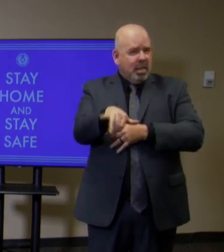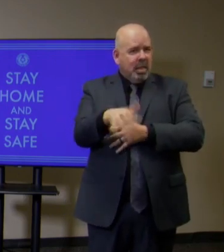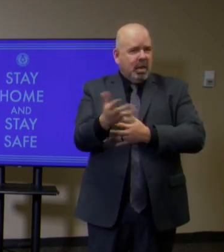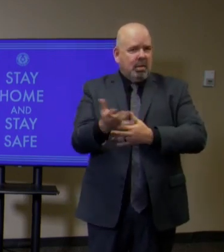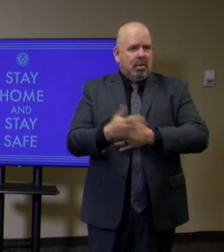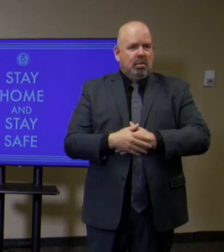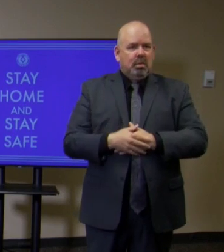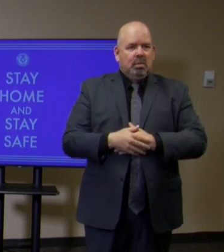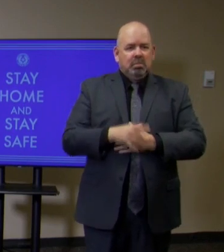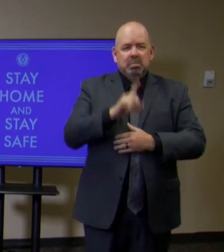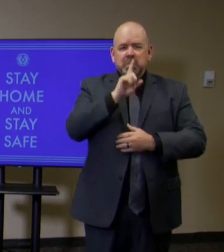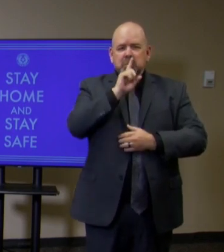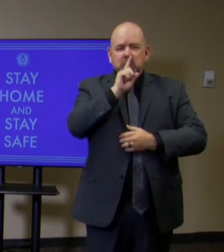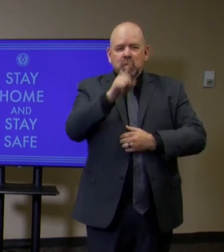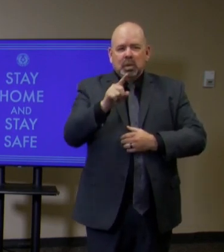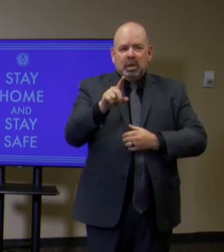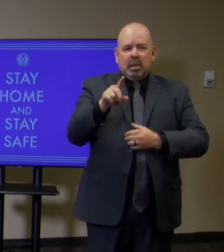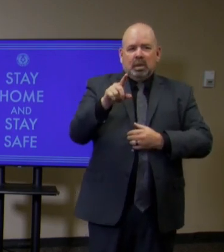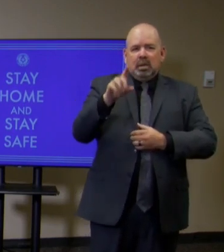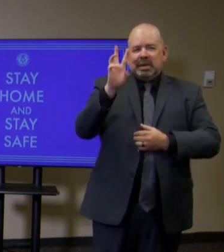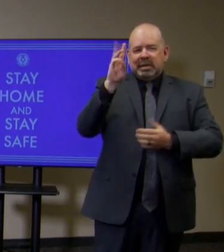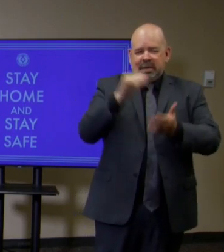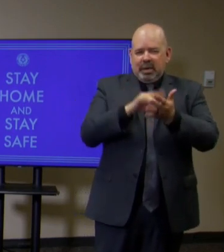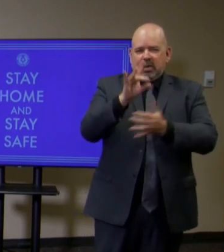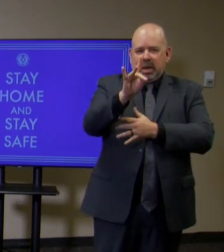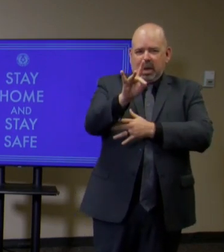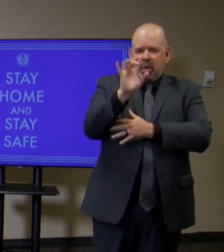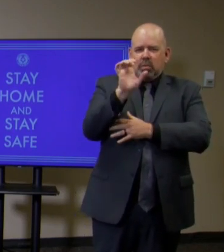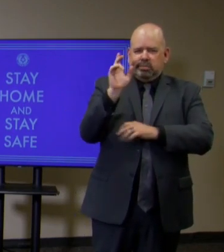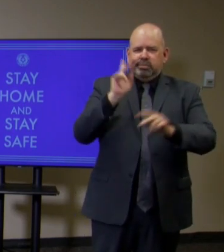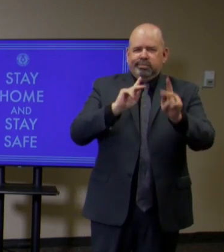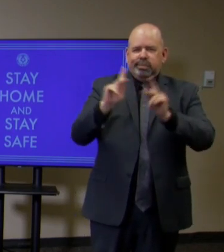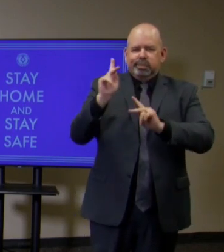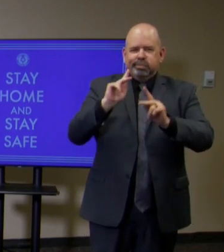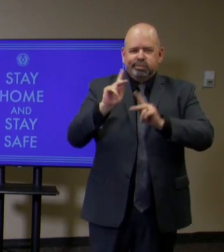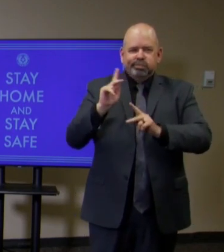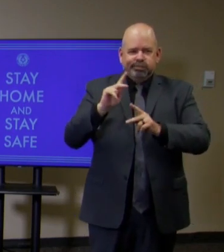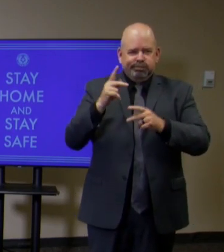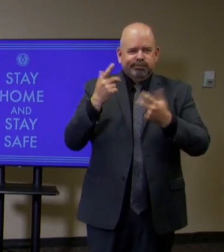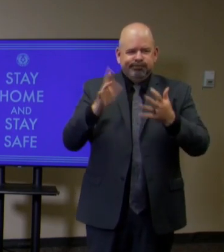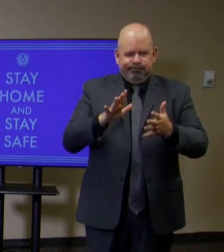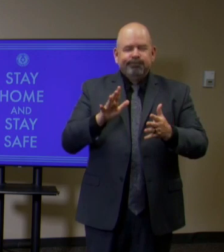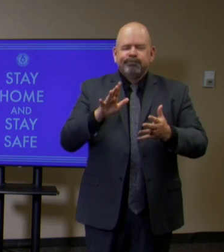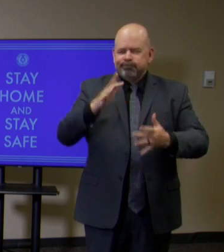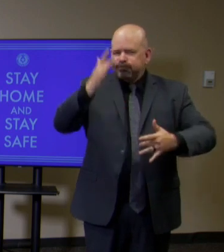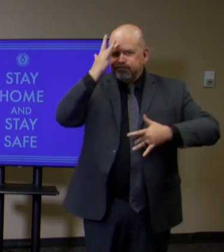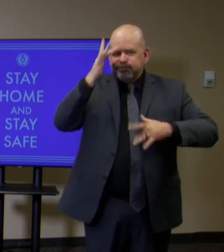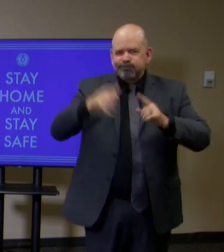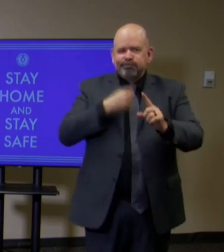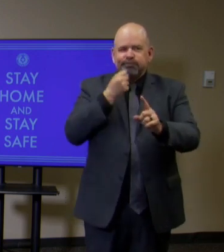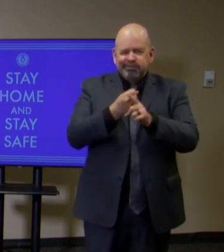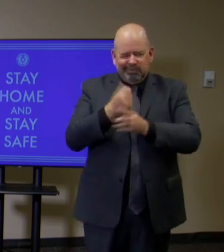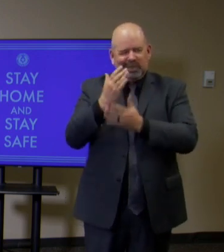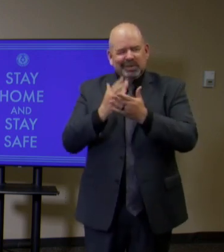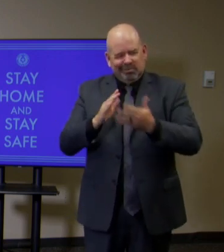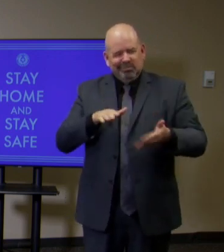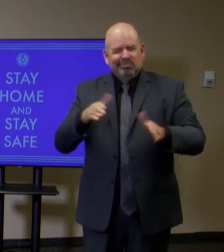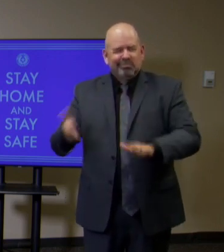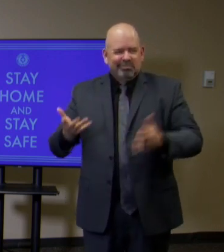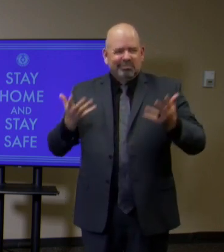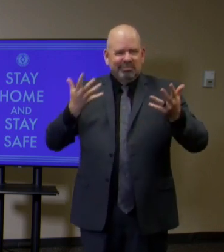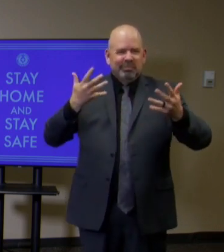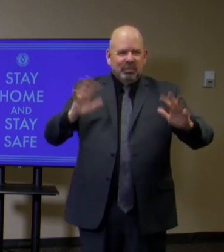people overnight, very sad for their loss. We got 2 more days in this week.